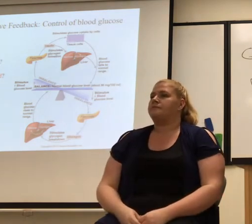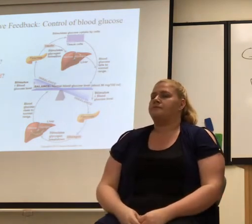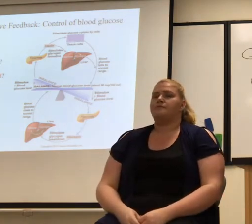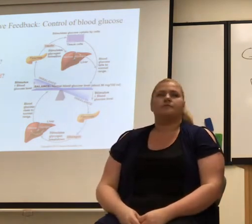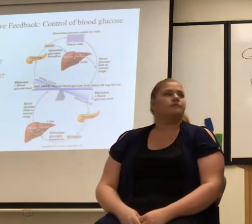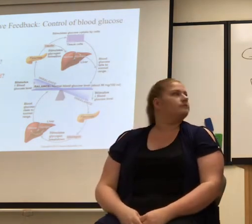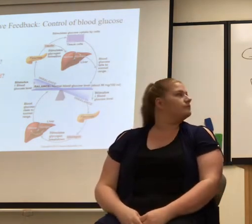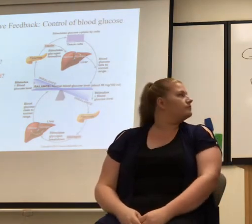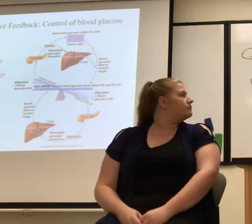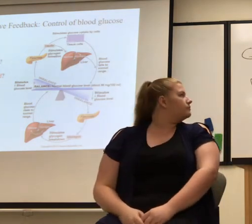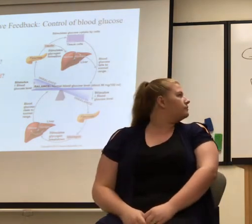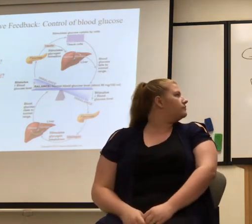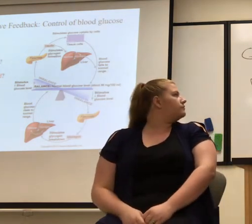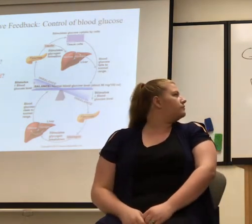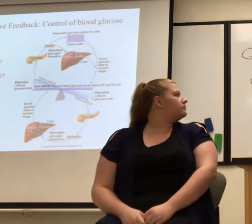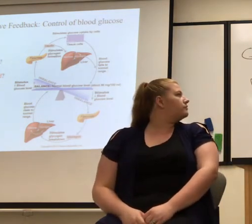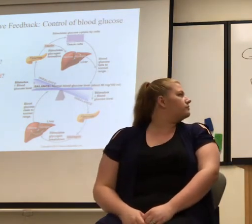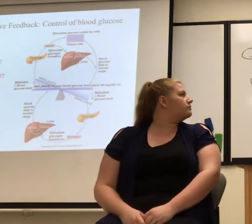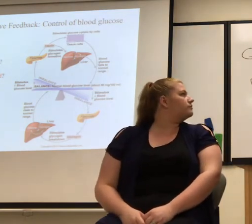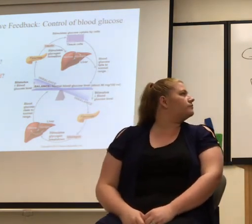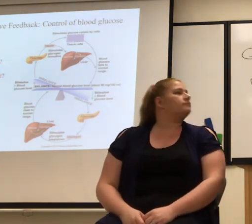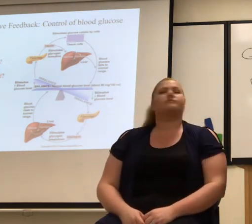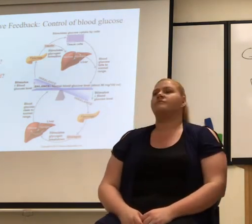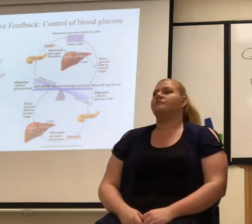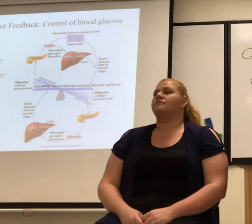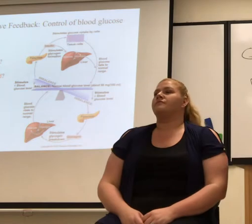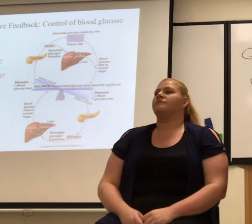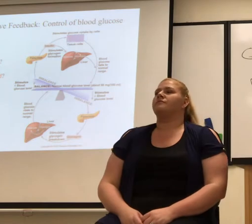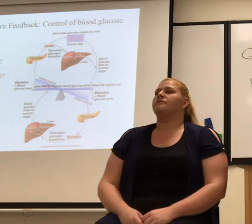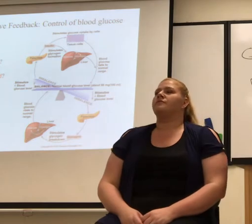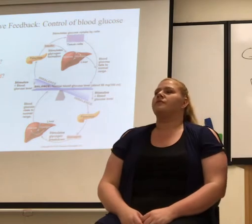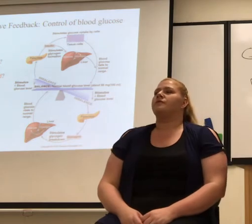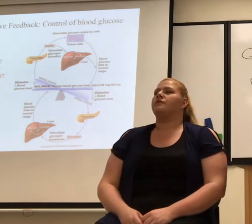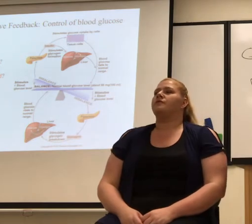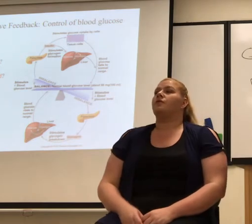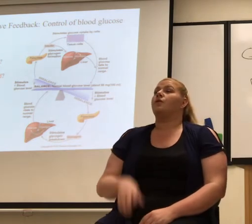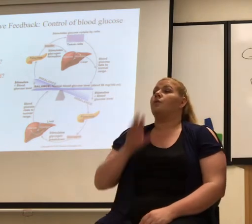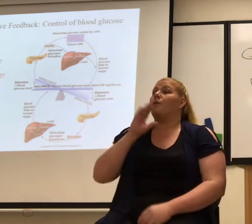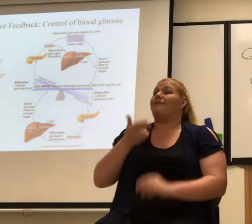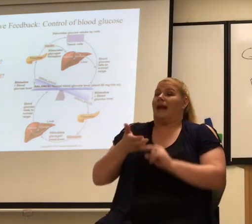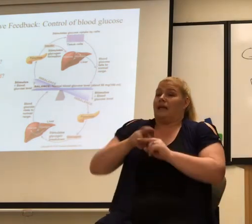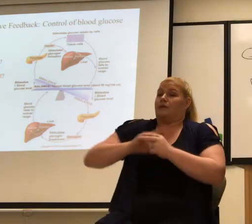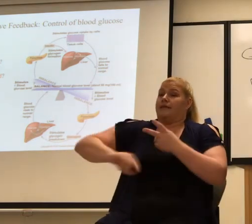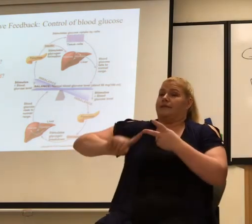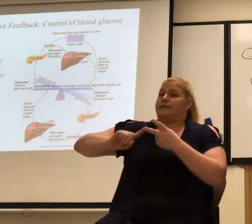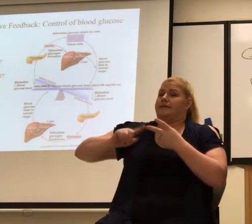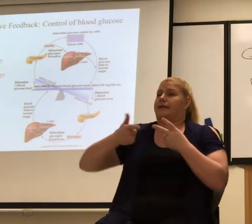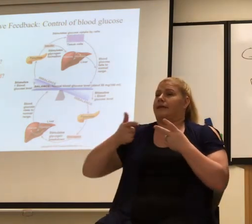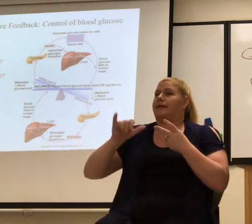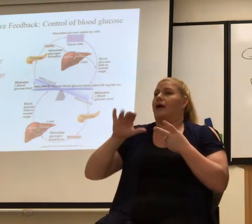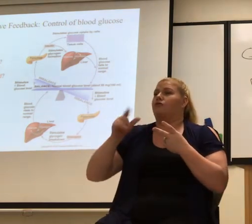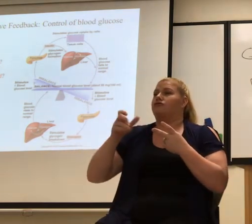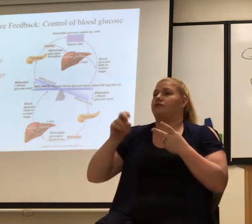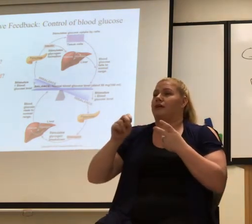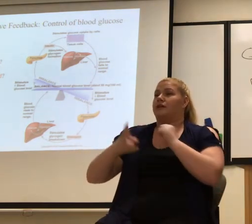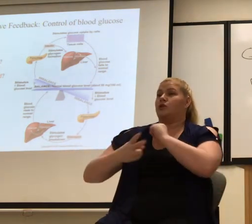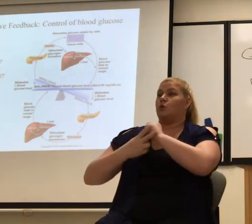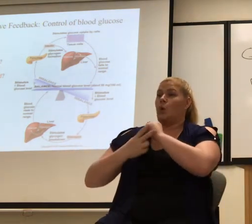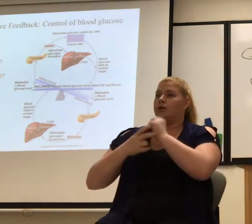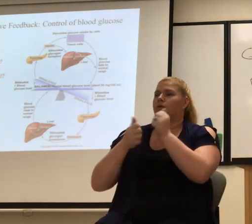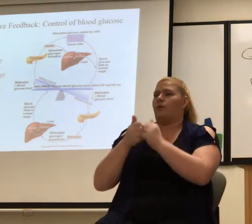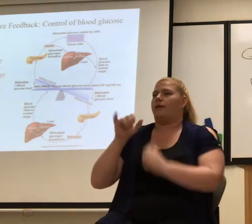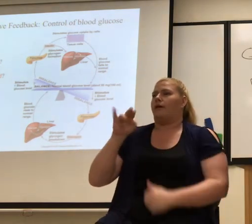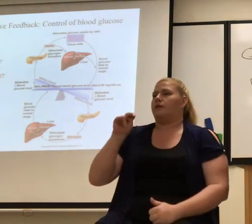You increase your glycogen stores with insulin. So that's what I wanted to say. The difference